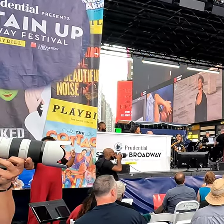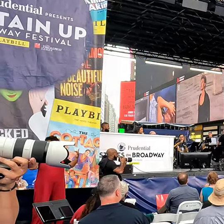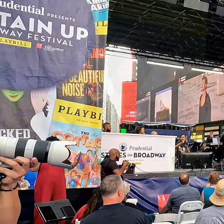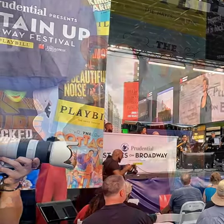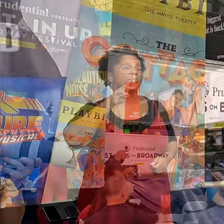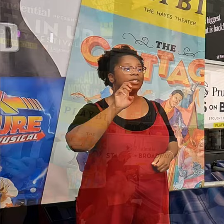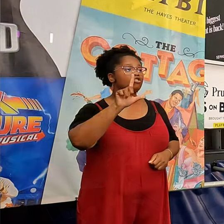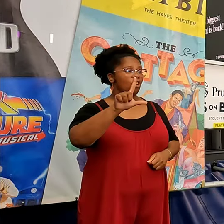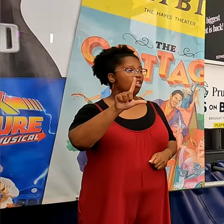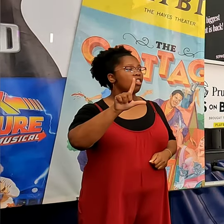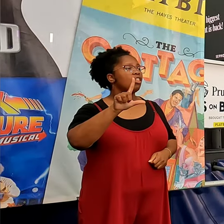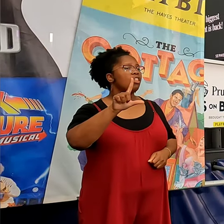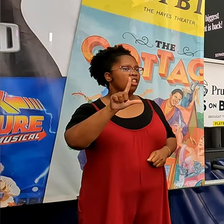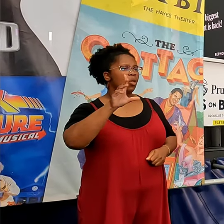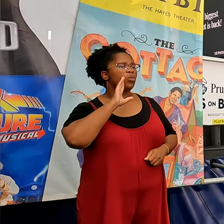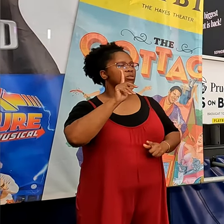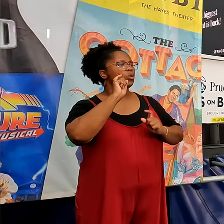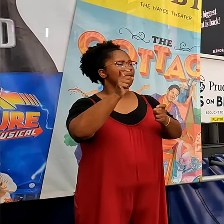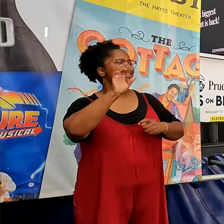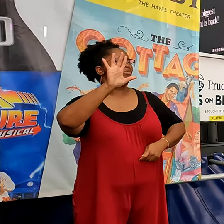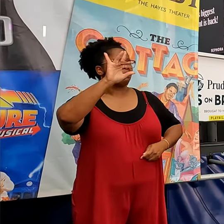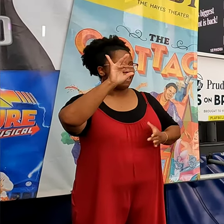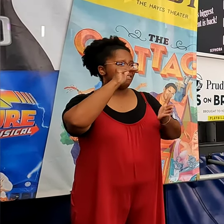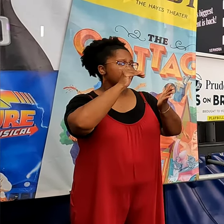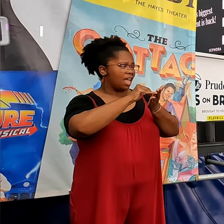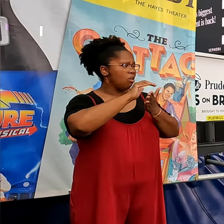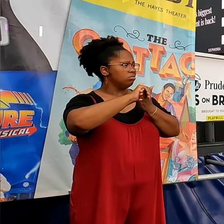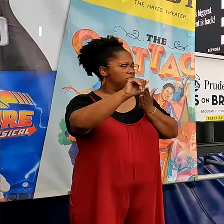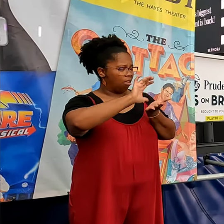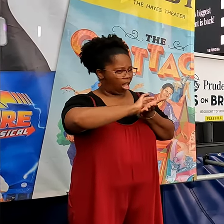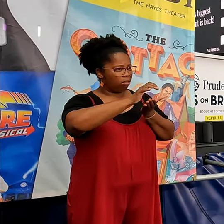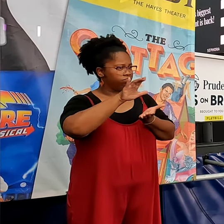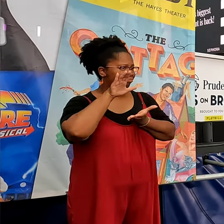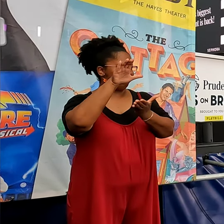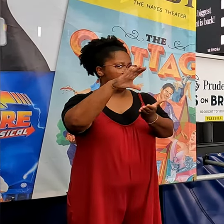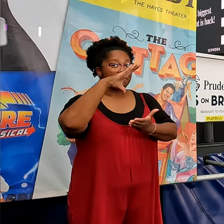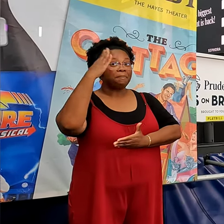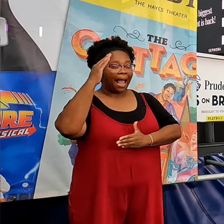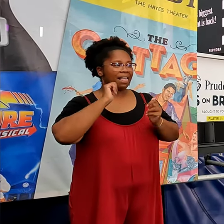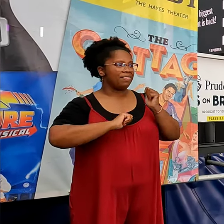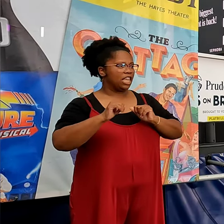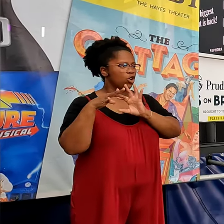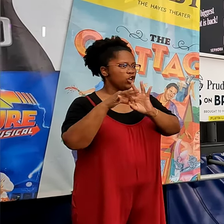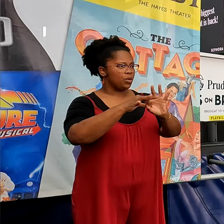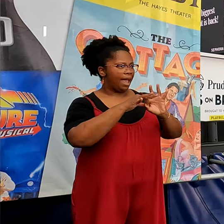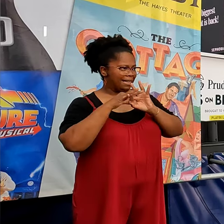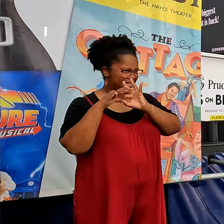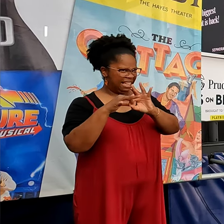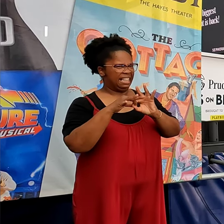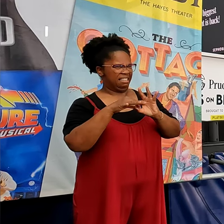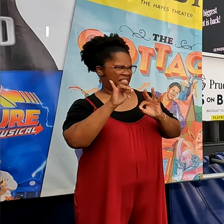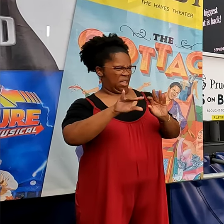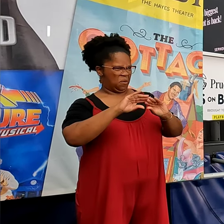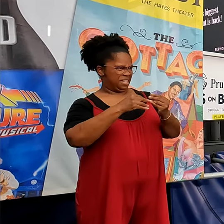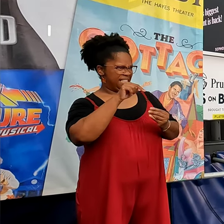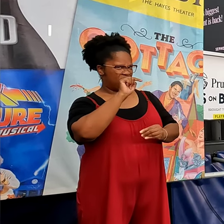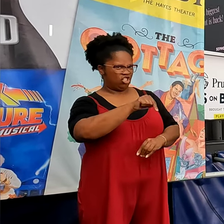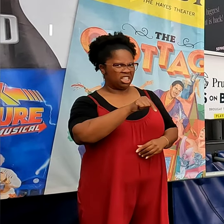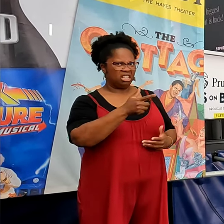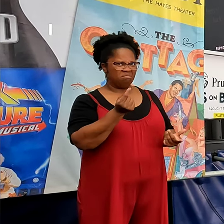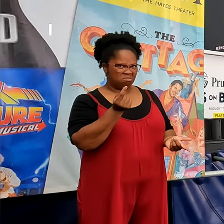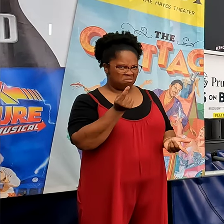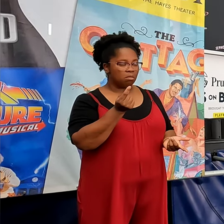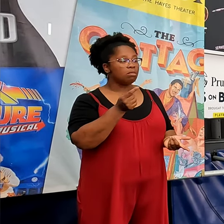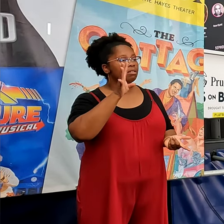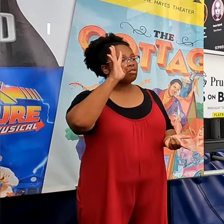Lots of people can sing. He's going to be donating $25,000 to the Black Theatre United, an organization